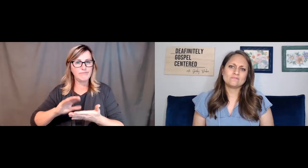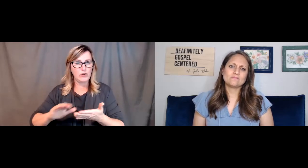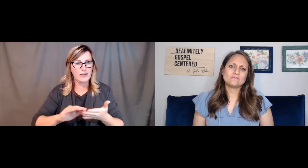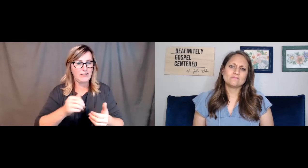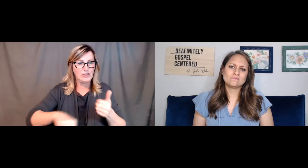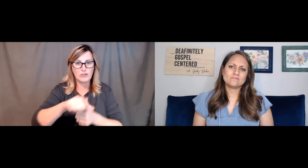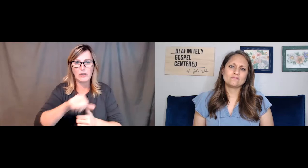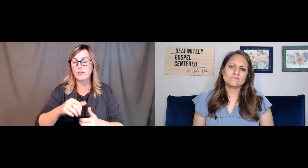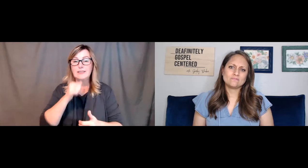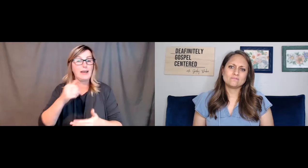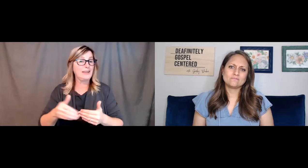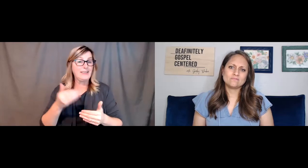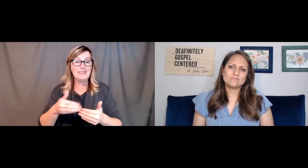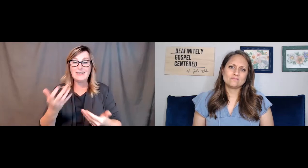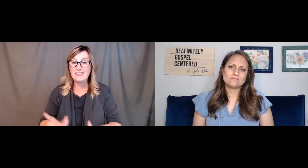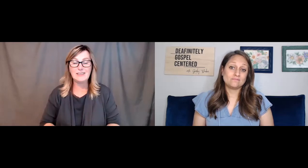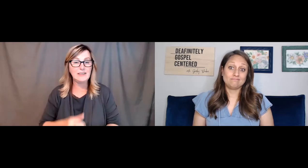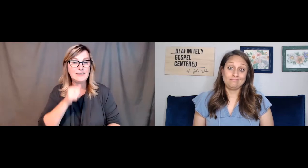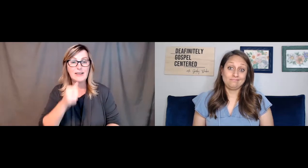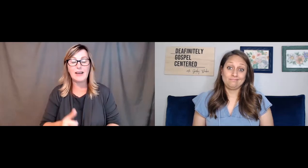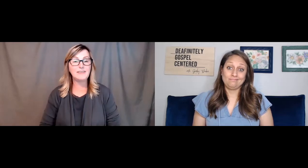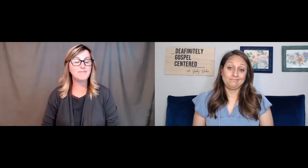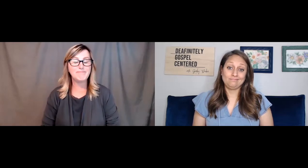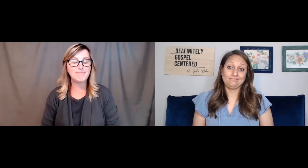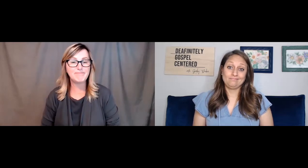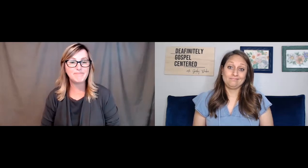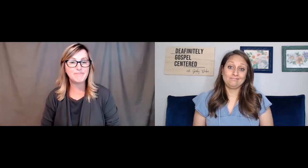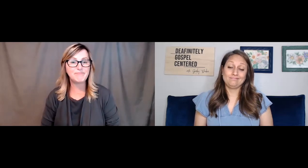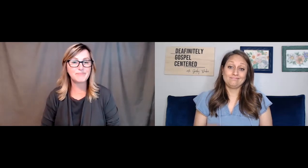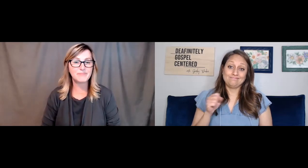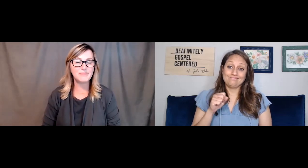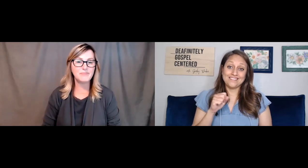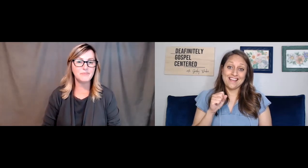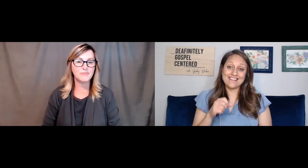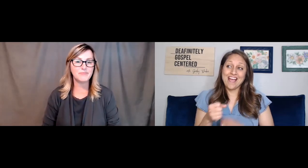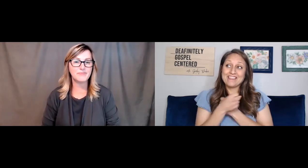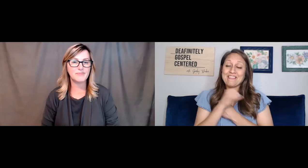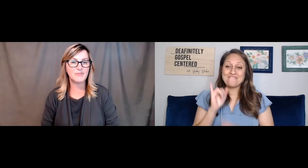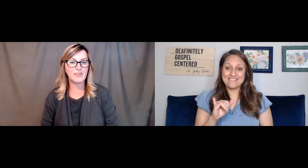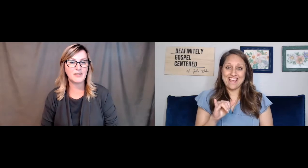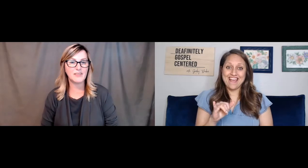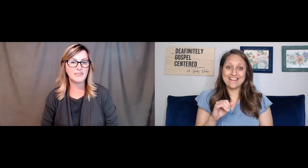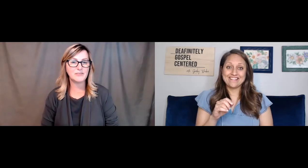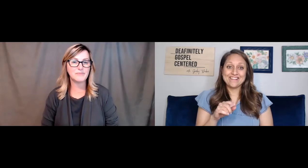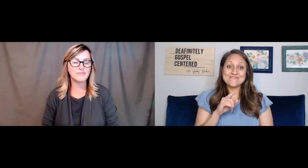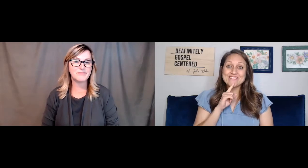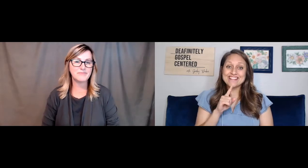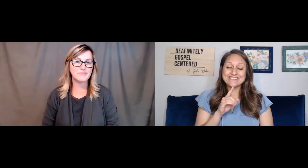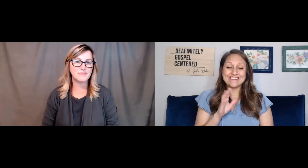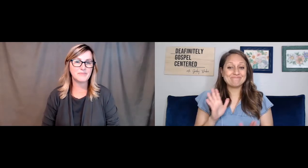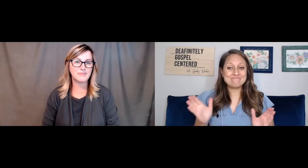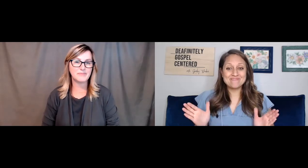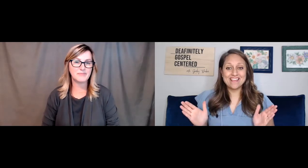We all have to learn how to forgive each other, and it's not easy. Yeah, I love that, Dee. Really,